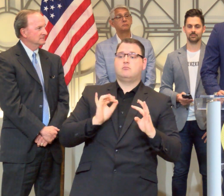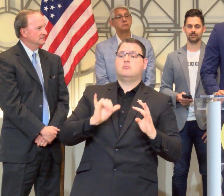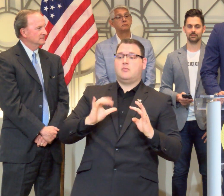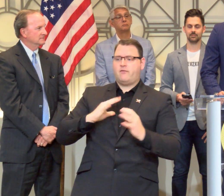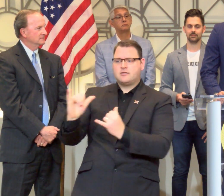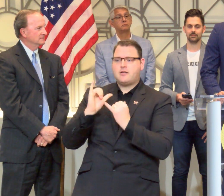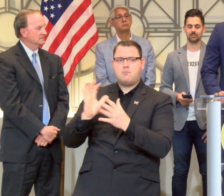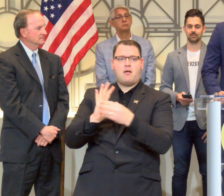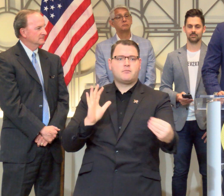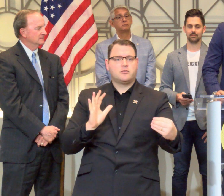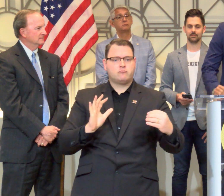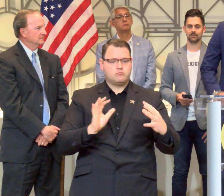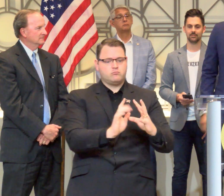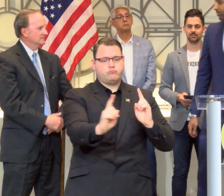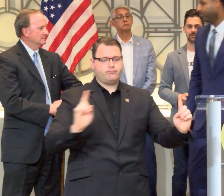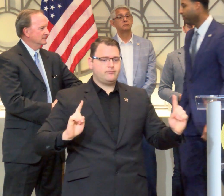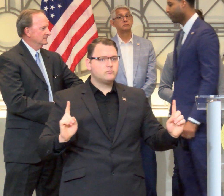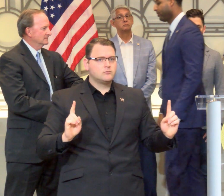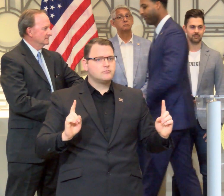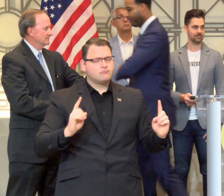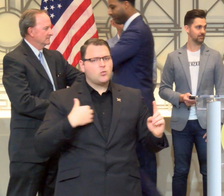too. So let's be in this together. Thank you.